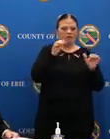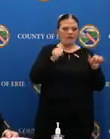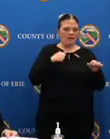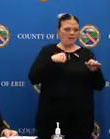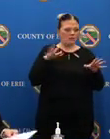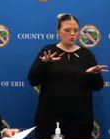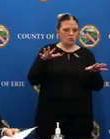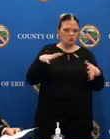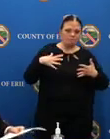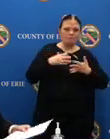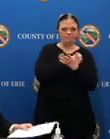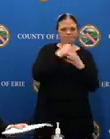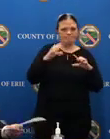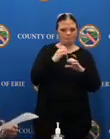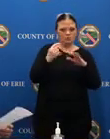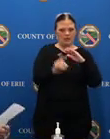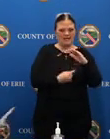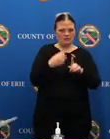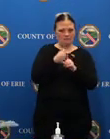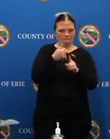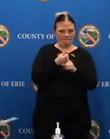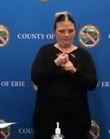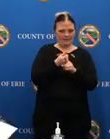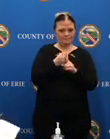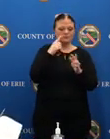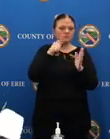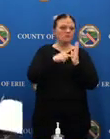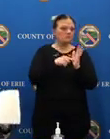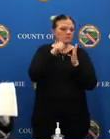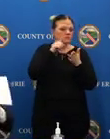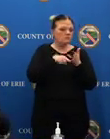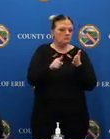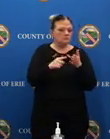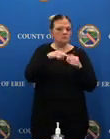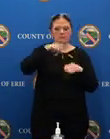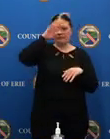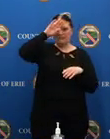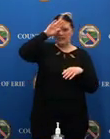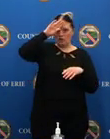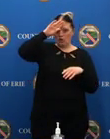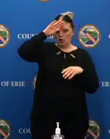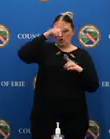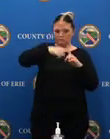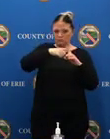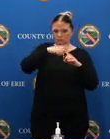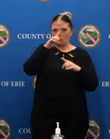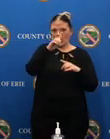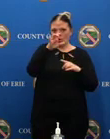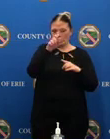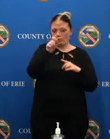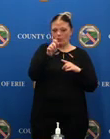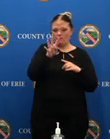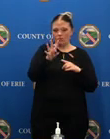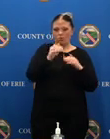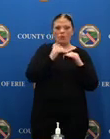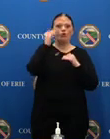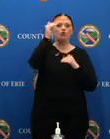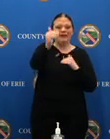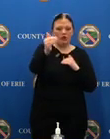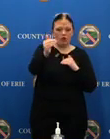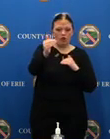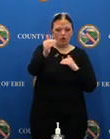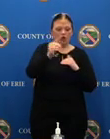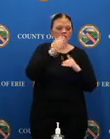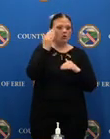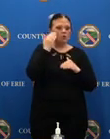action and isolate ourselves. So symptoms that you should check for is a fever of 100.4 or greater.